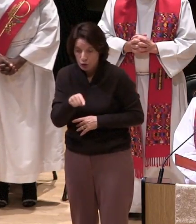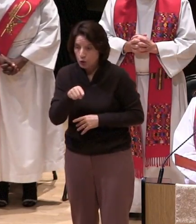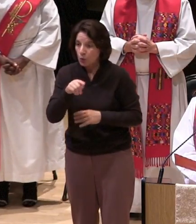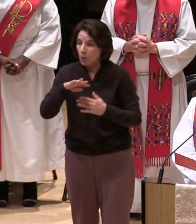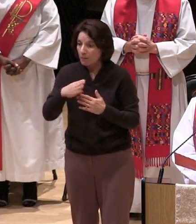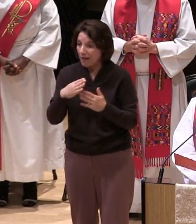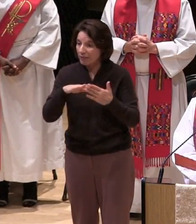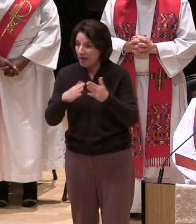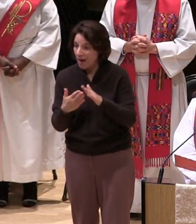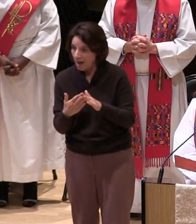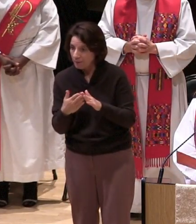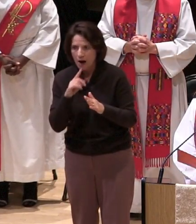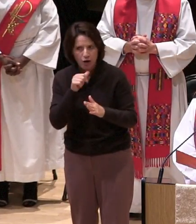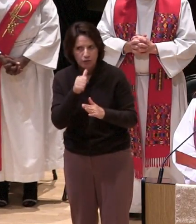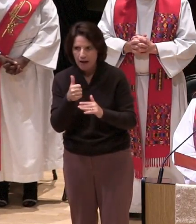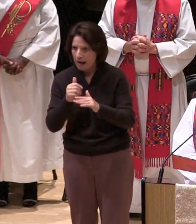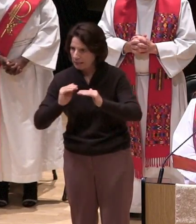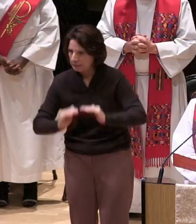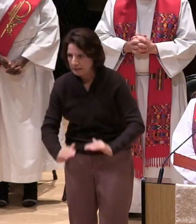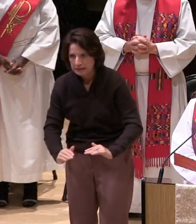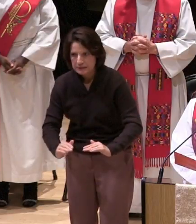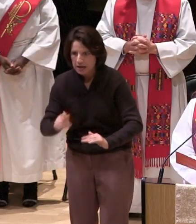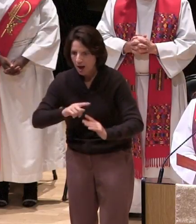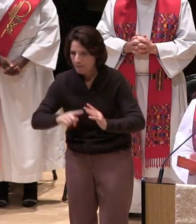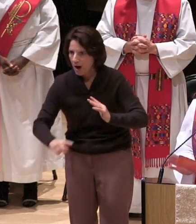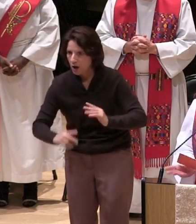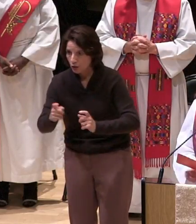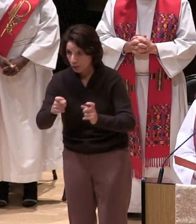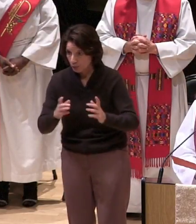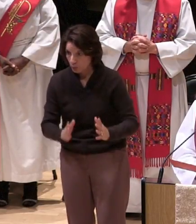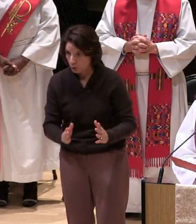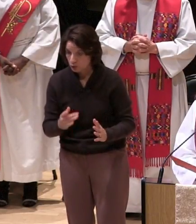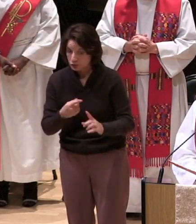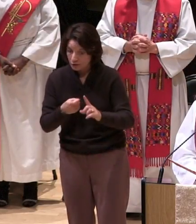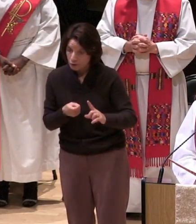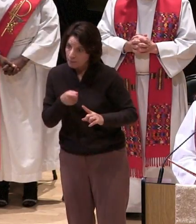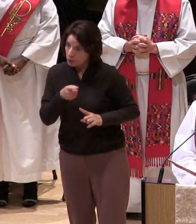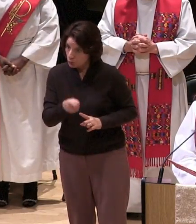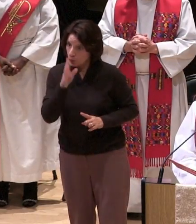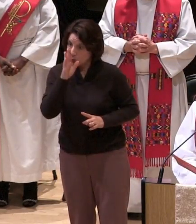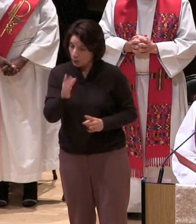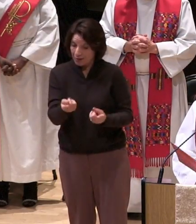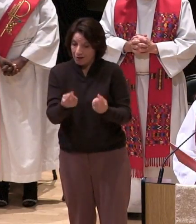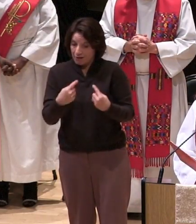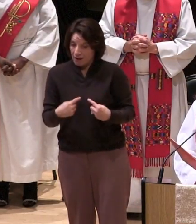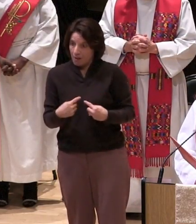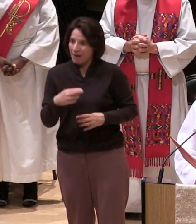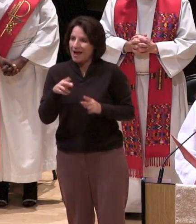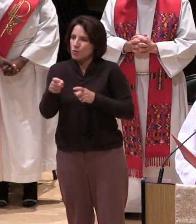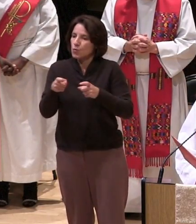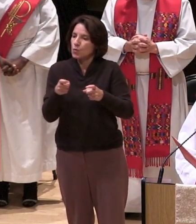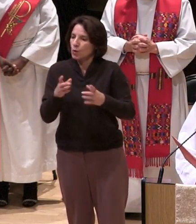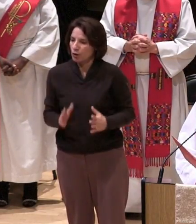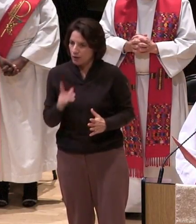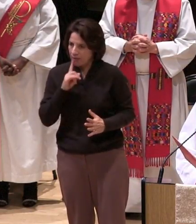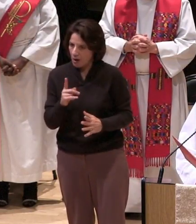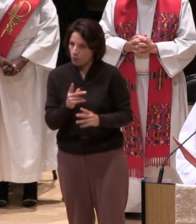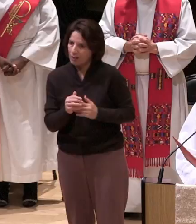Judah, are by no means least among the rulers of Judah, since from you shall come a ruler who is to shepherd my people